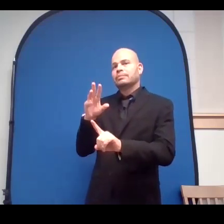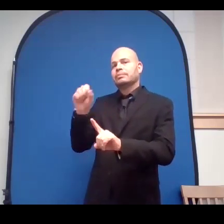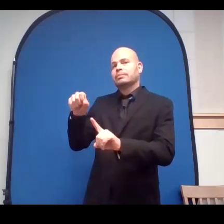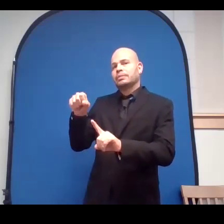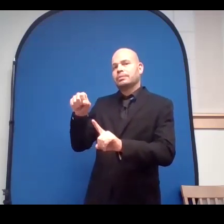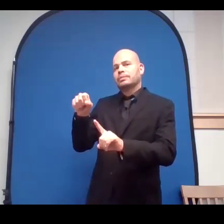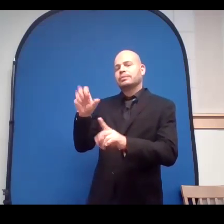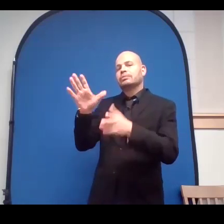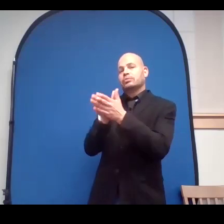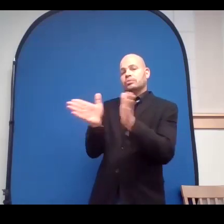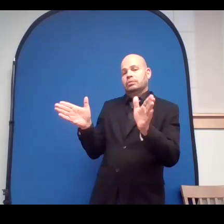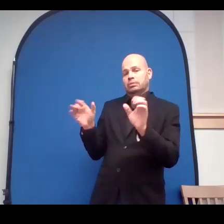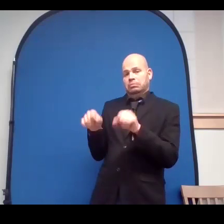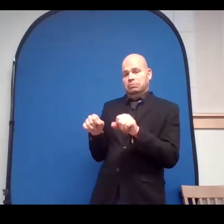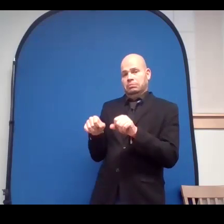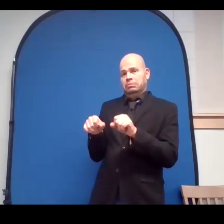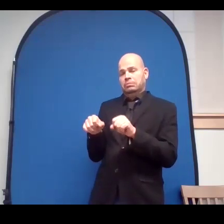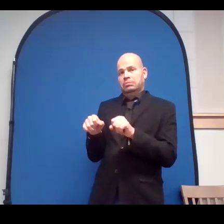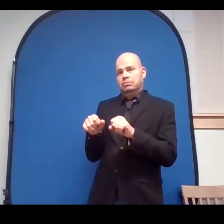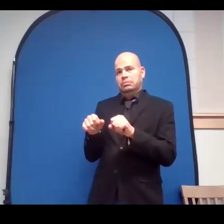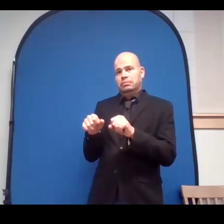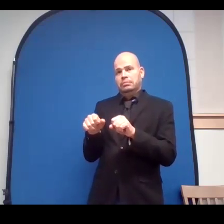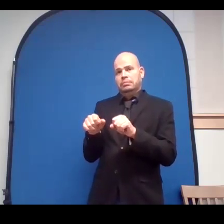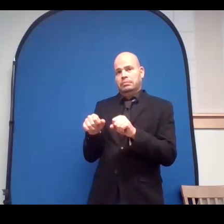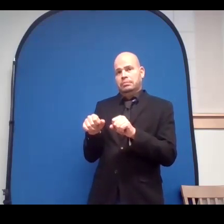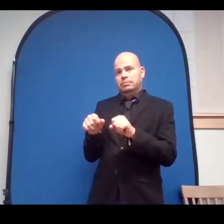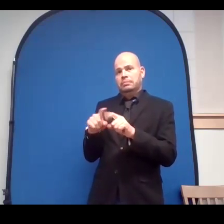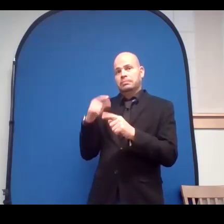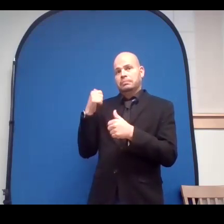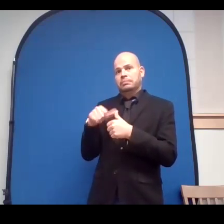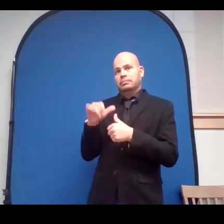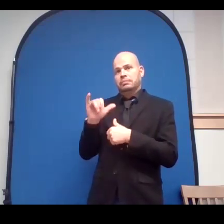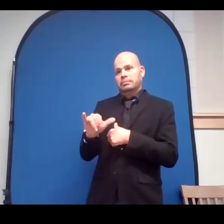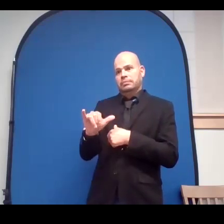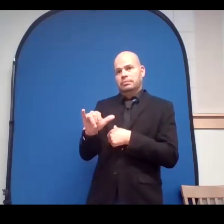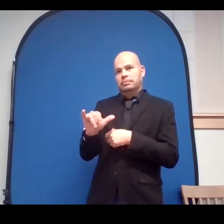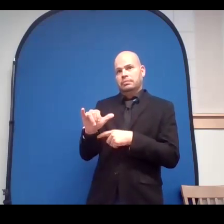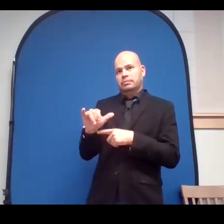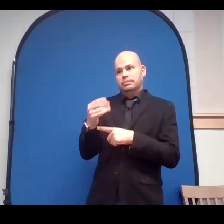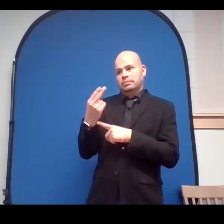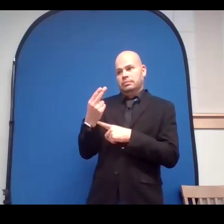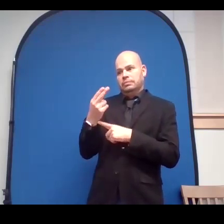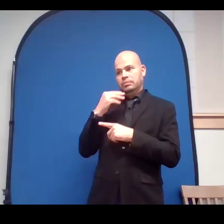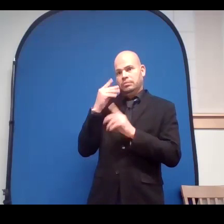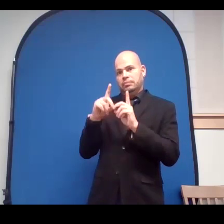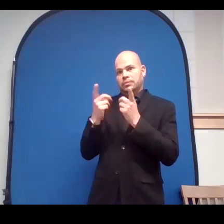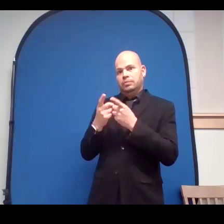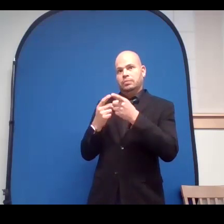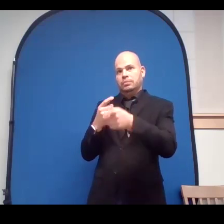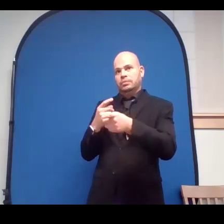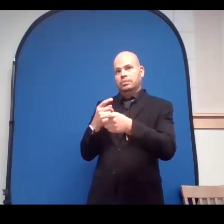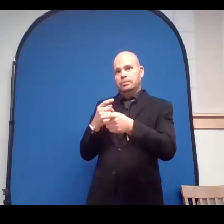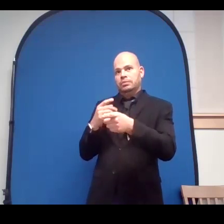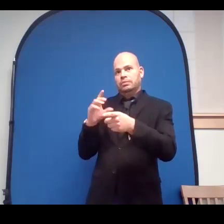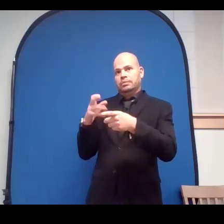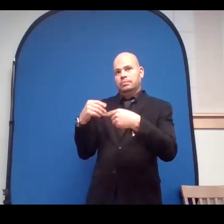I just stated it, yes. In regards to the incident at Home Depot, that was people talking behind the back. I understood that would probably be what he